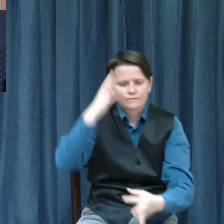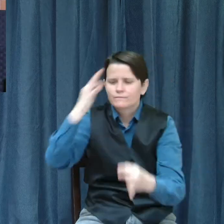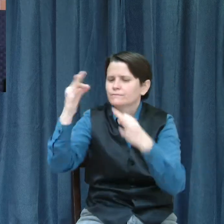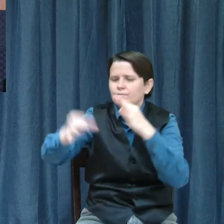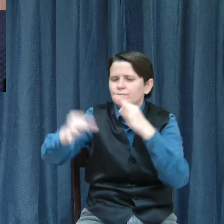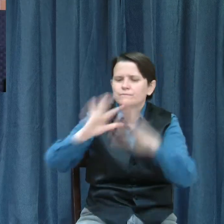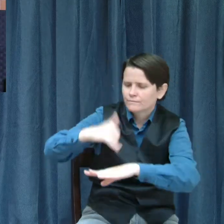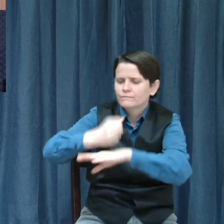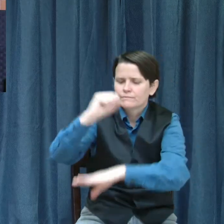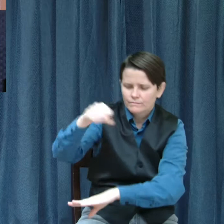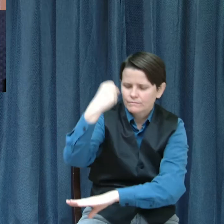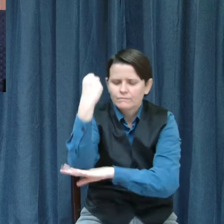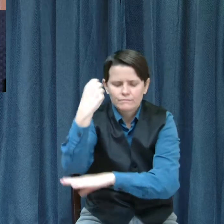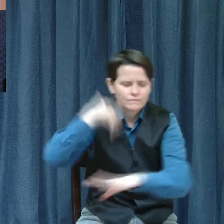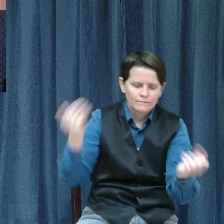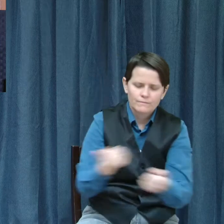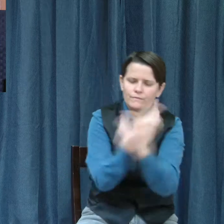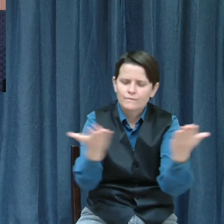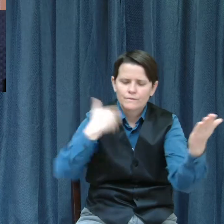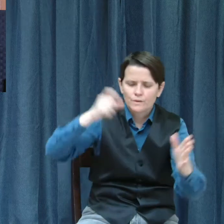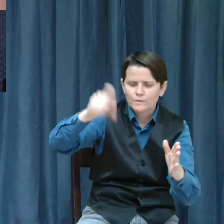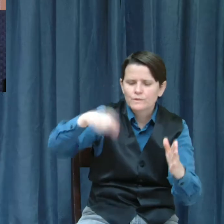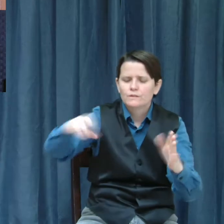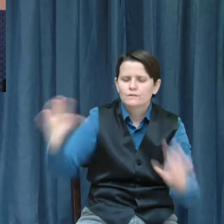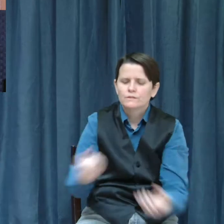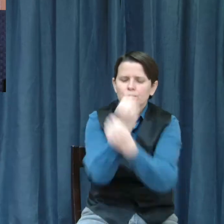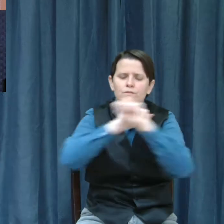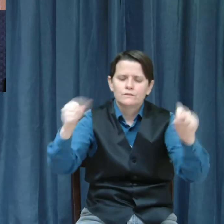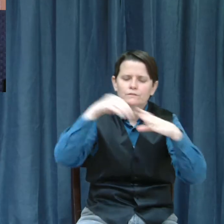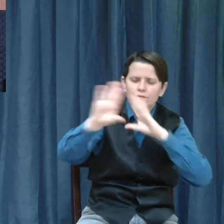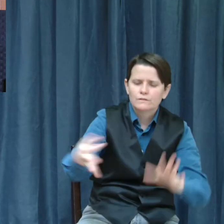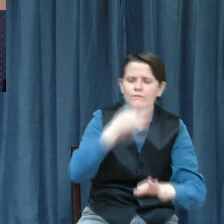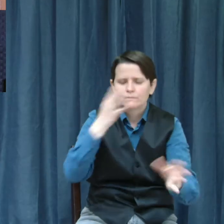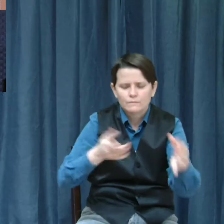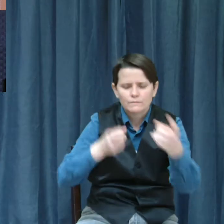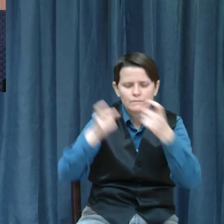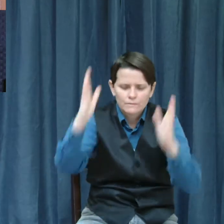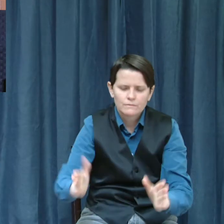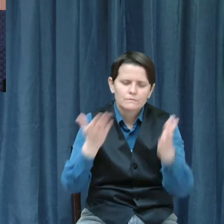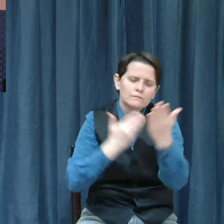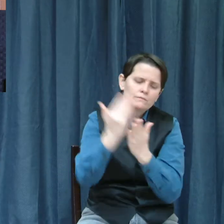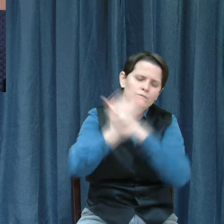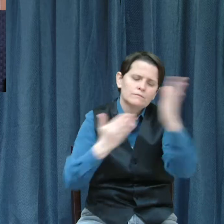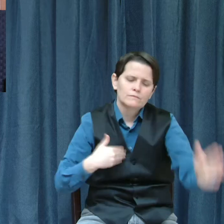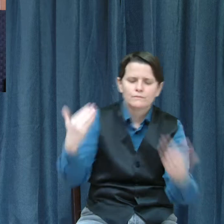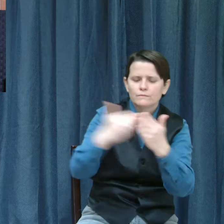we need is resting safely in the Master's hand. It's a new season. It's a new season.